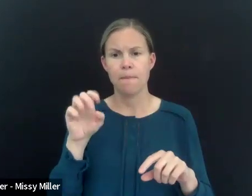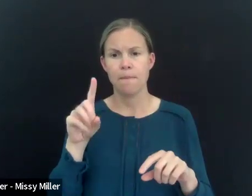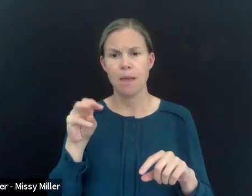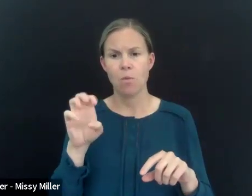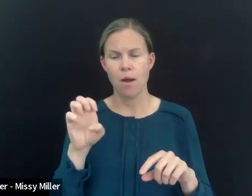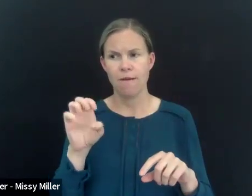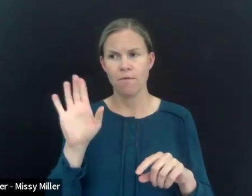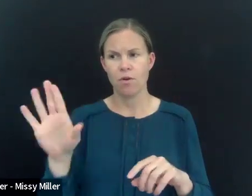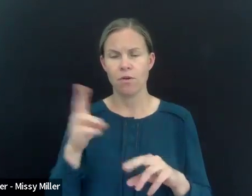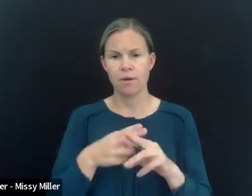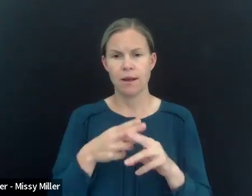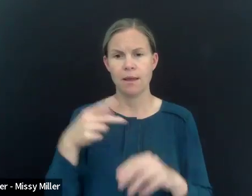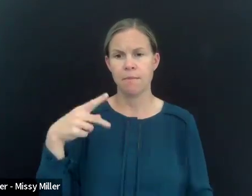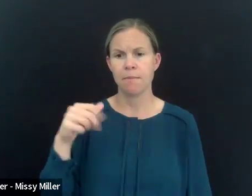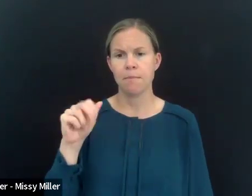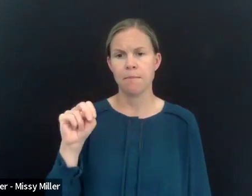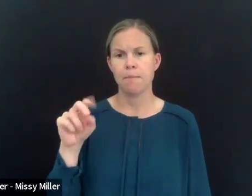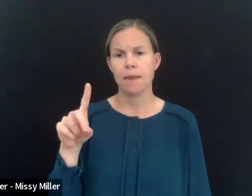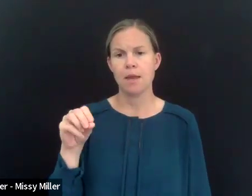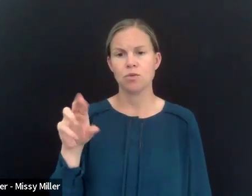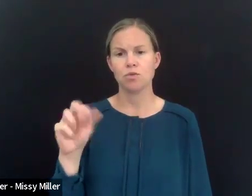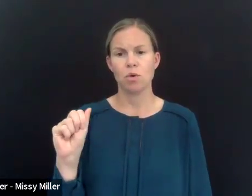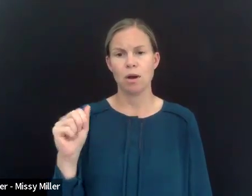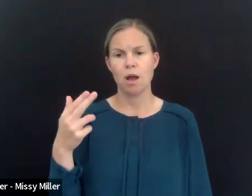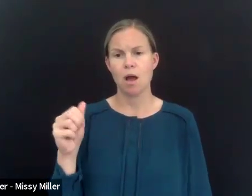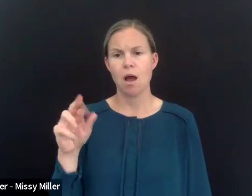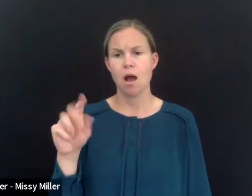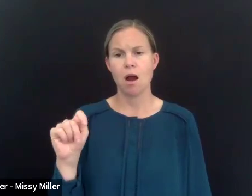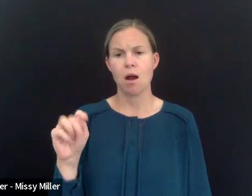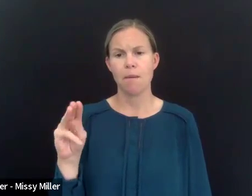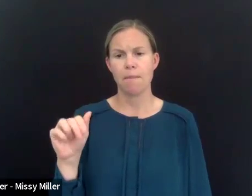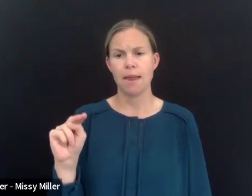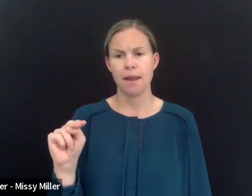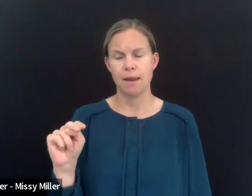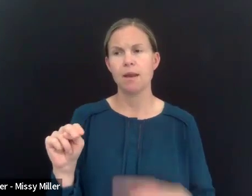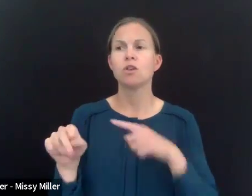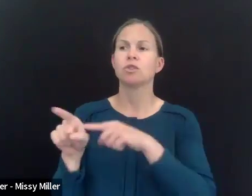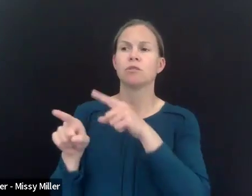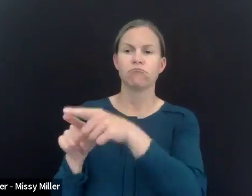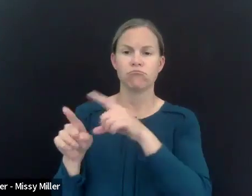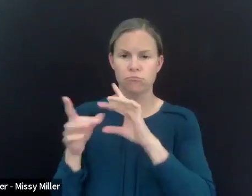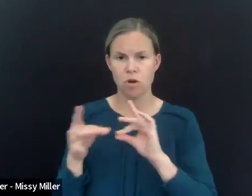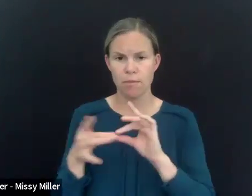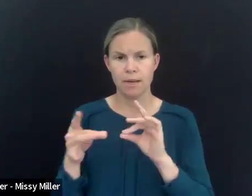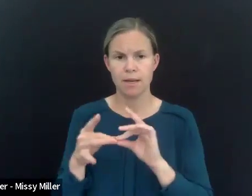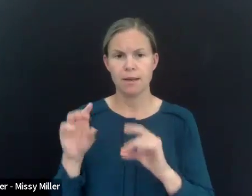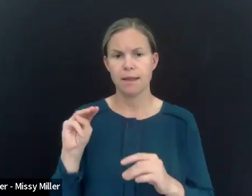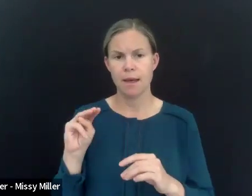Hartman. But I remember she said something that stayed with me, that midwives have to,